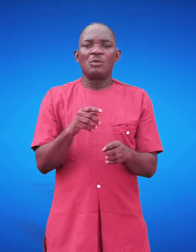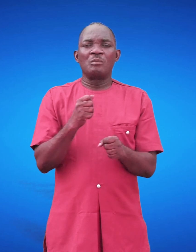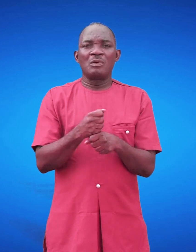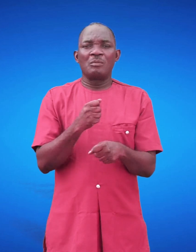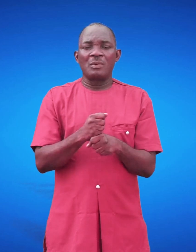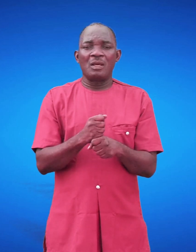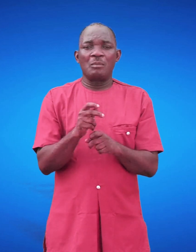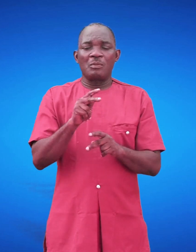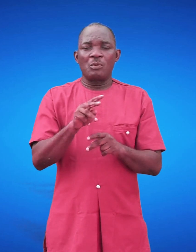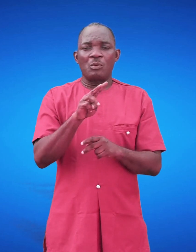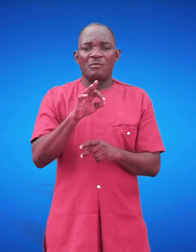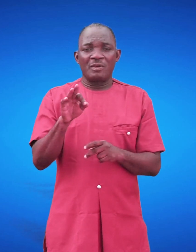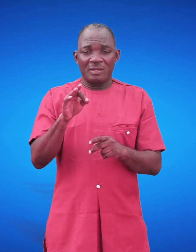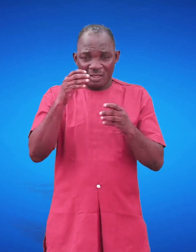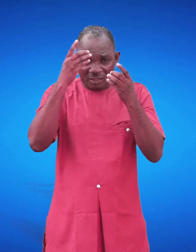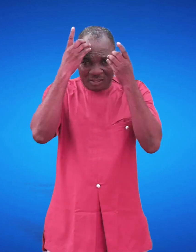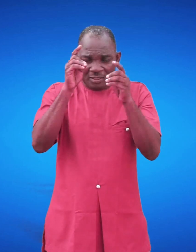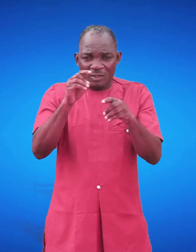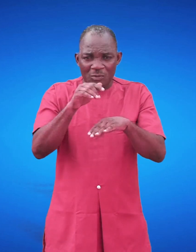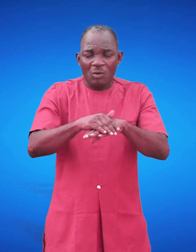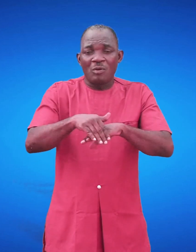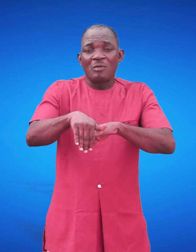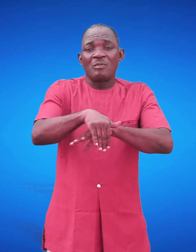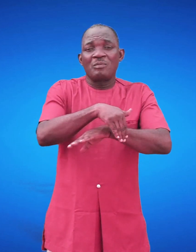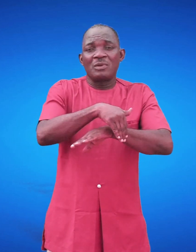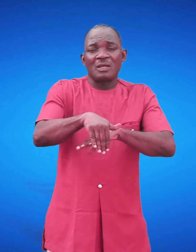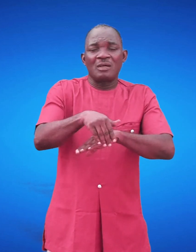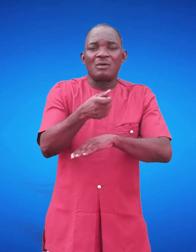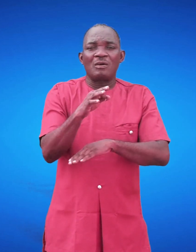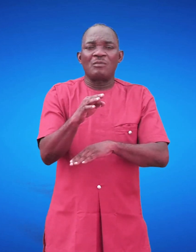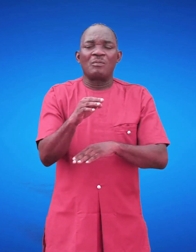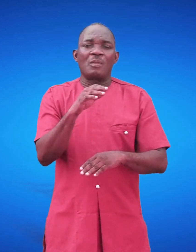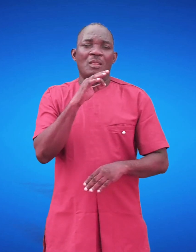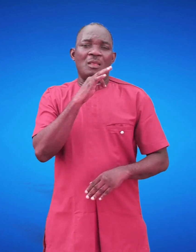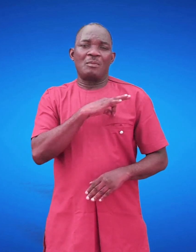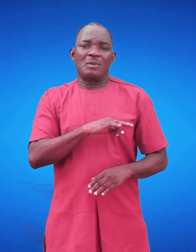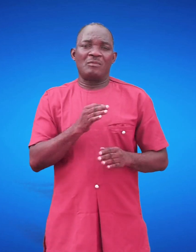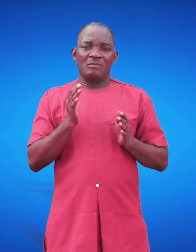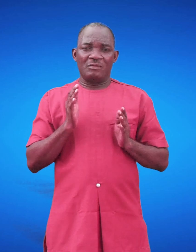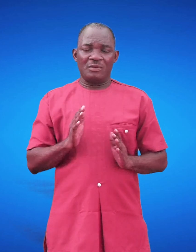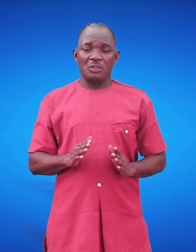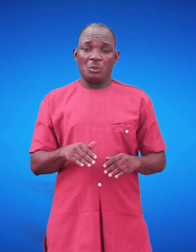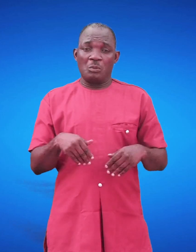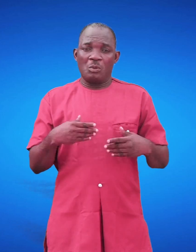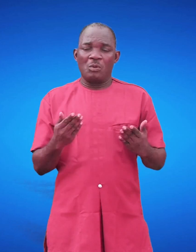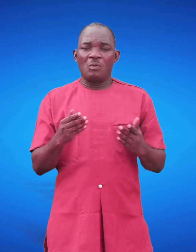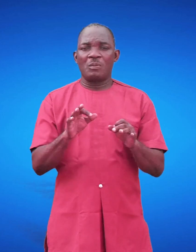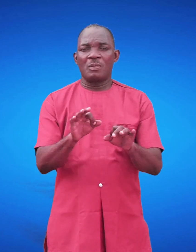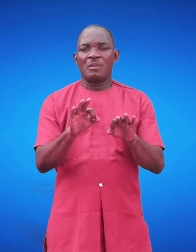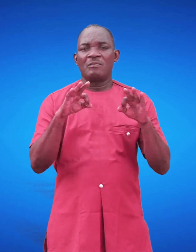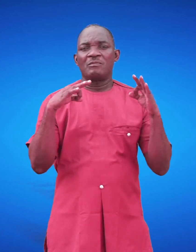welfare decisions on behalf of a beneficiary or household.